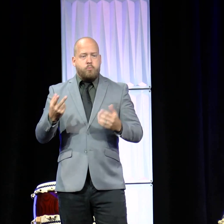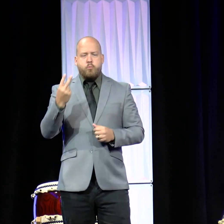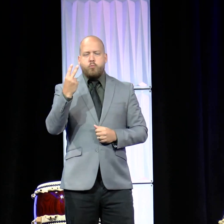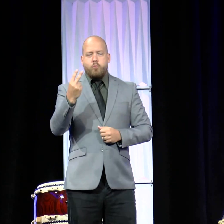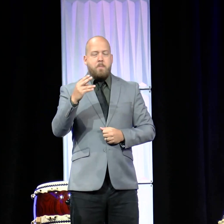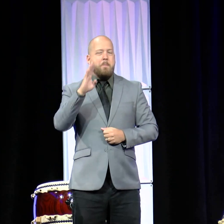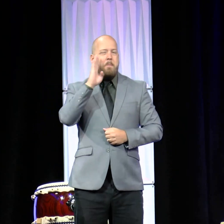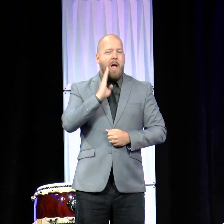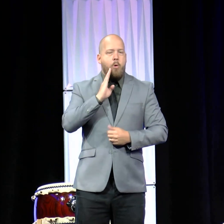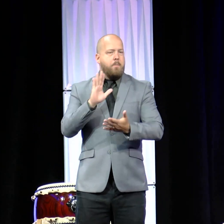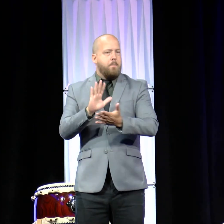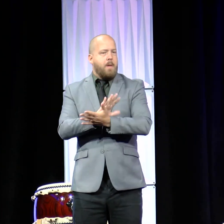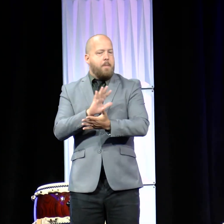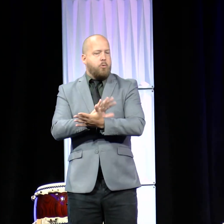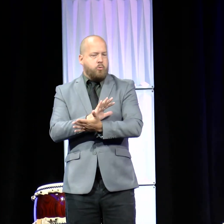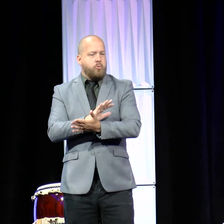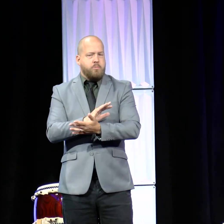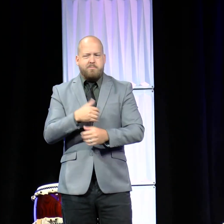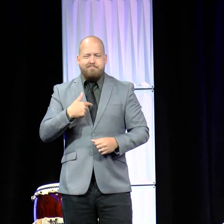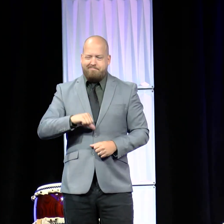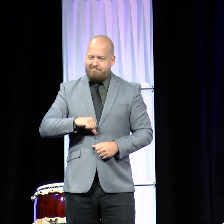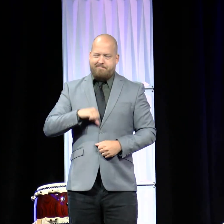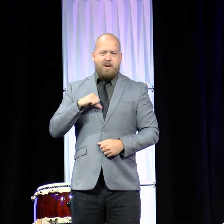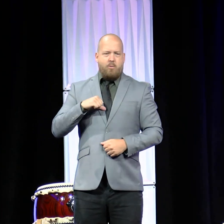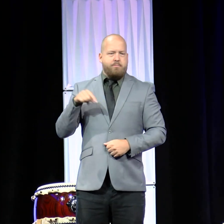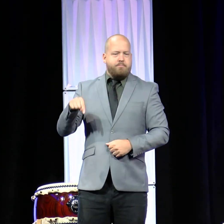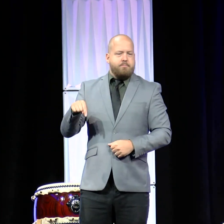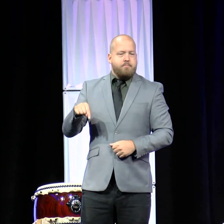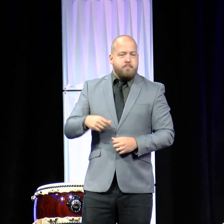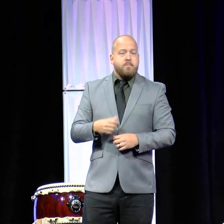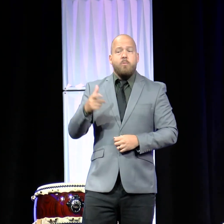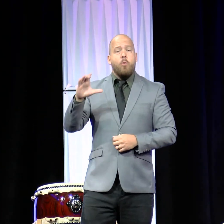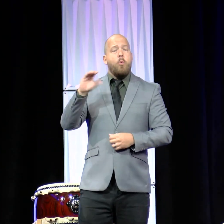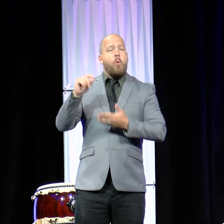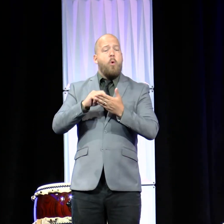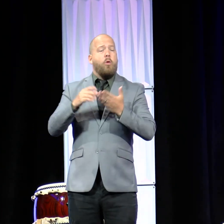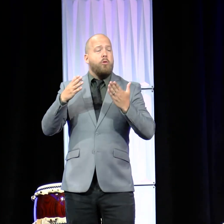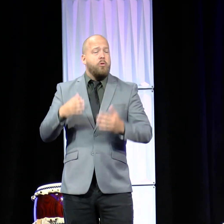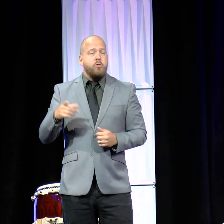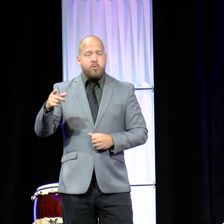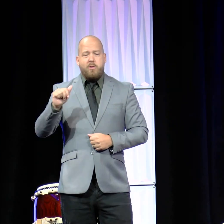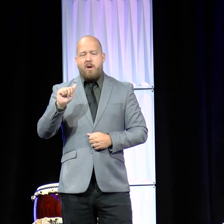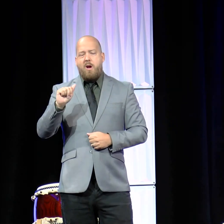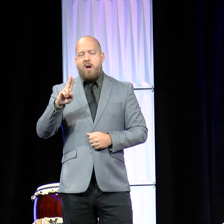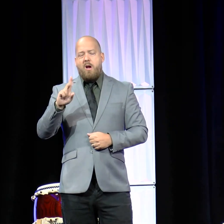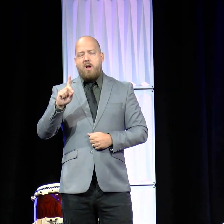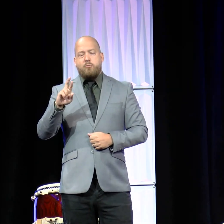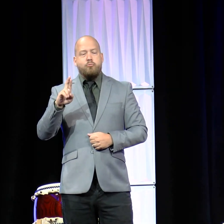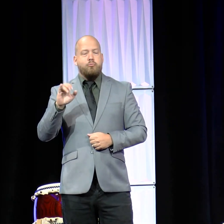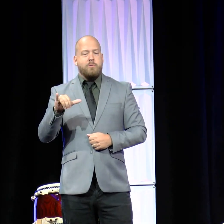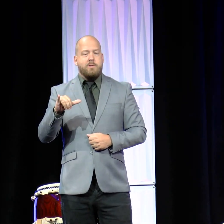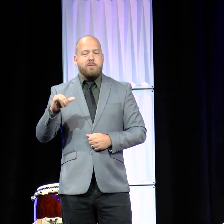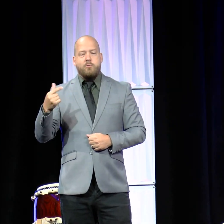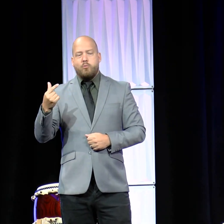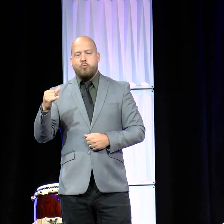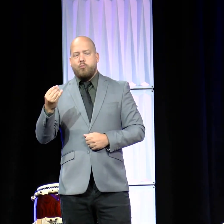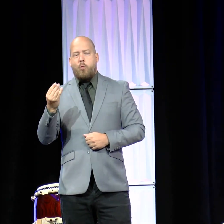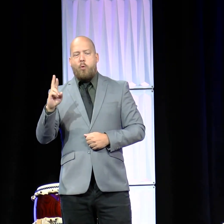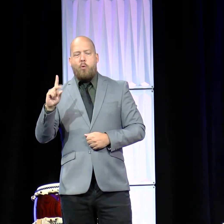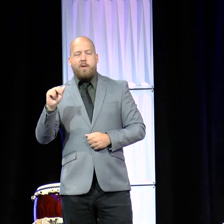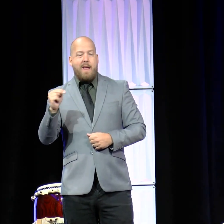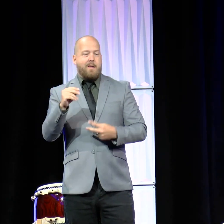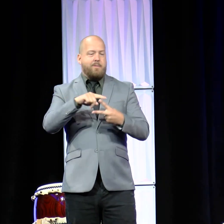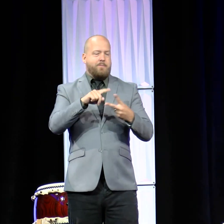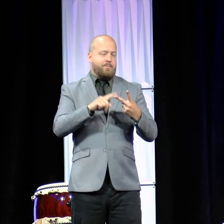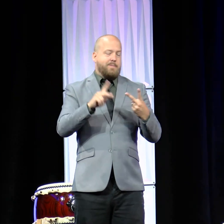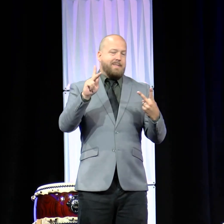co-authors, Audrey Jordan, Kate Morales, who both ran workshops yesterday and today. I hope some of you